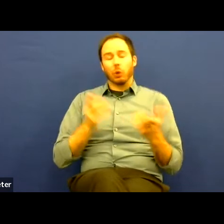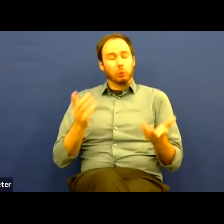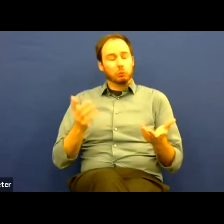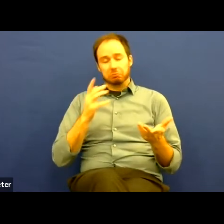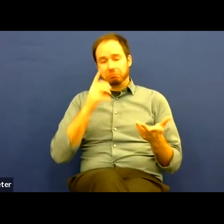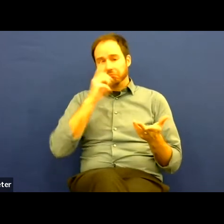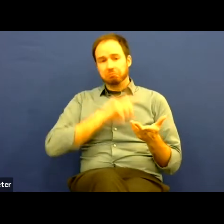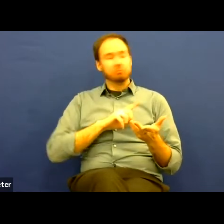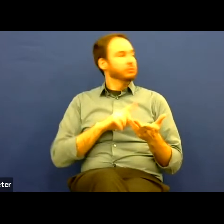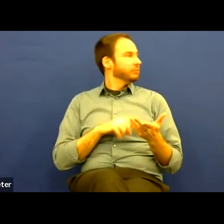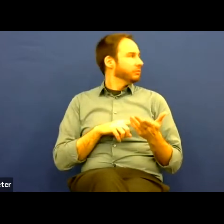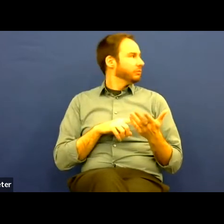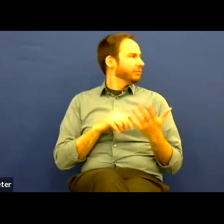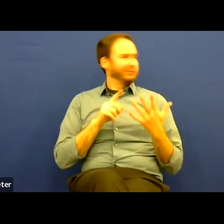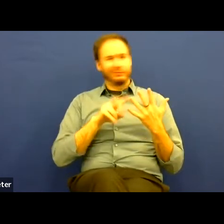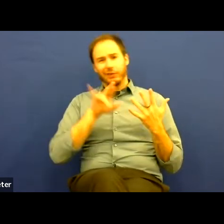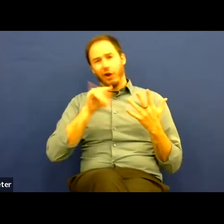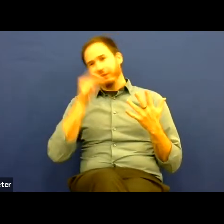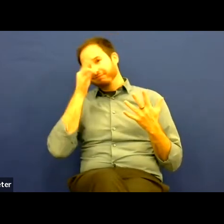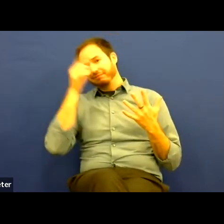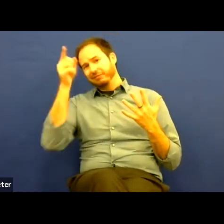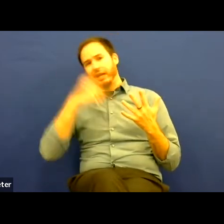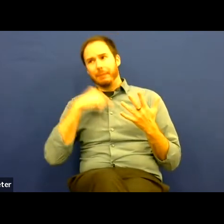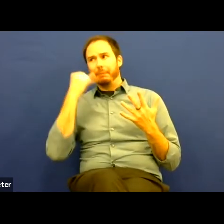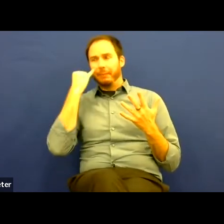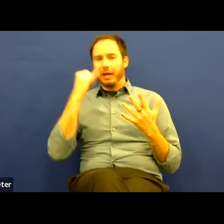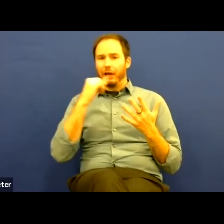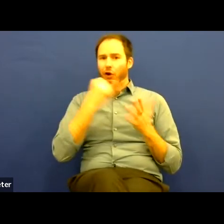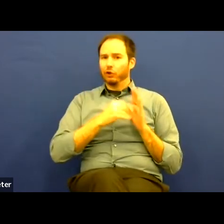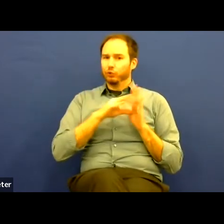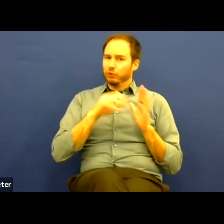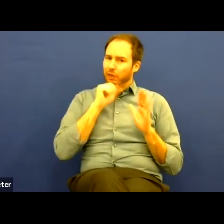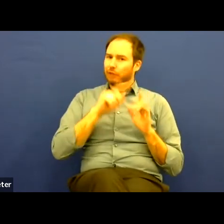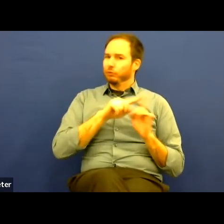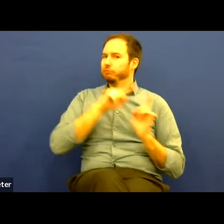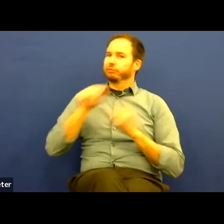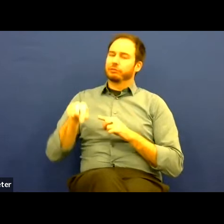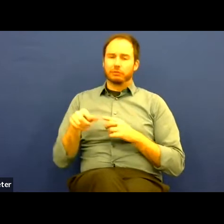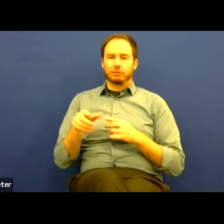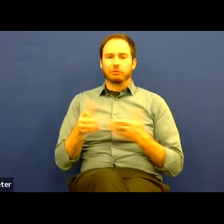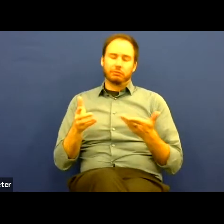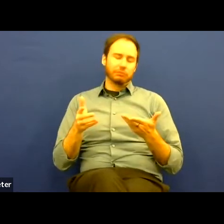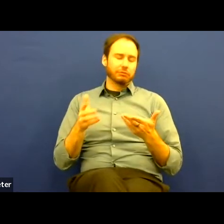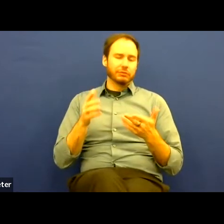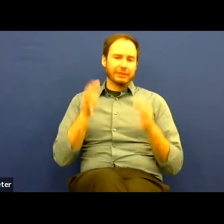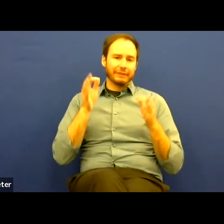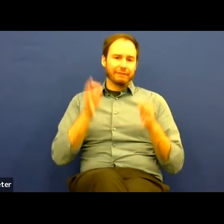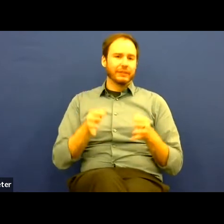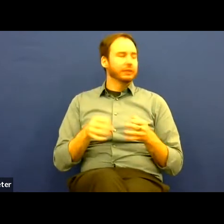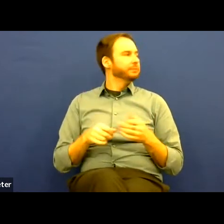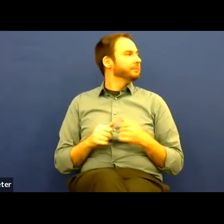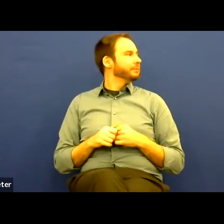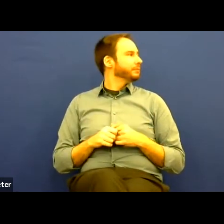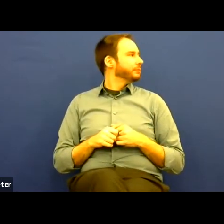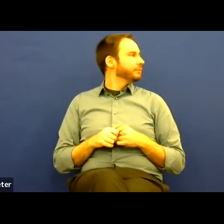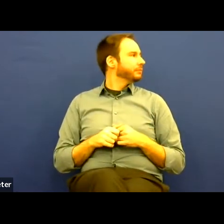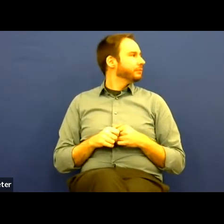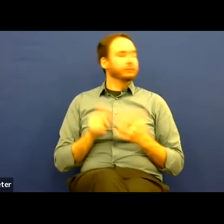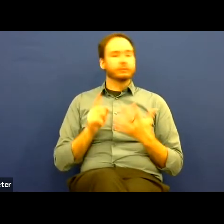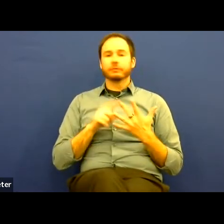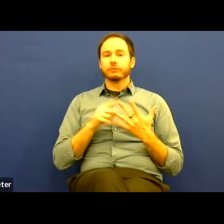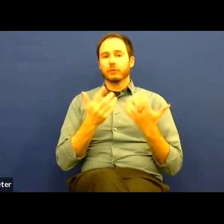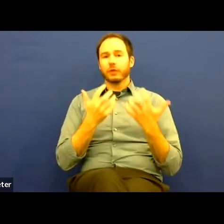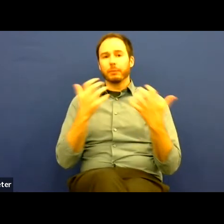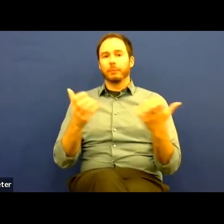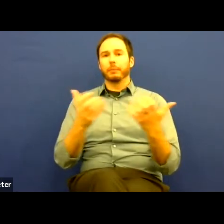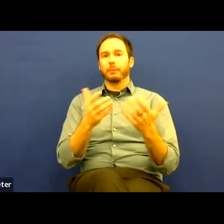And with Absolutely. RIT right down the street, I can imagine there could be some great attractions there. Yep. Fantastic. Any questions